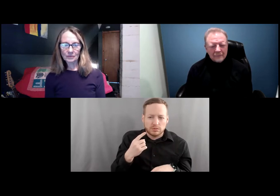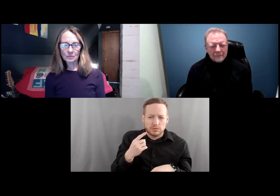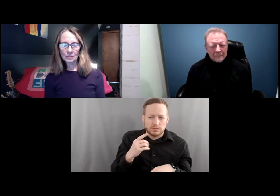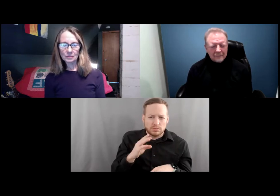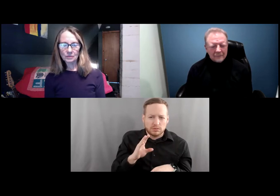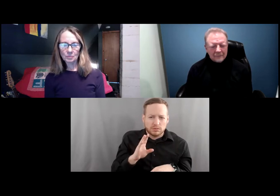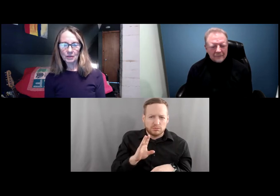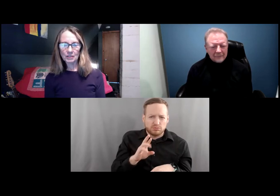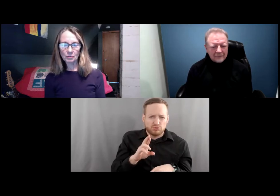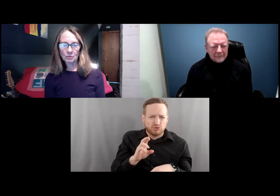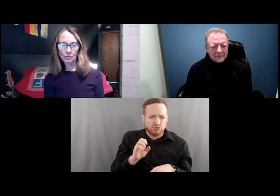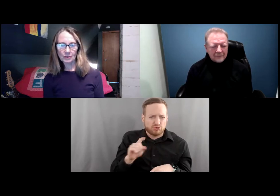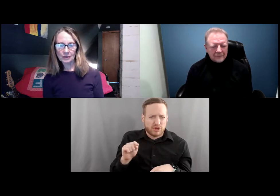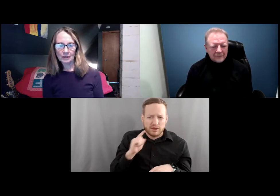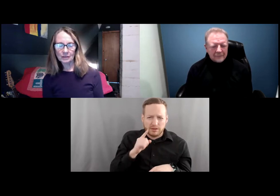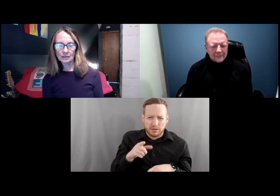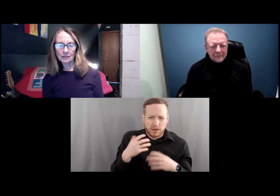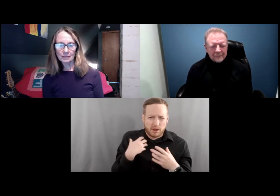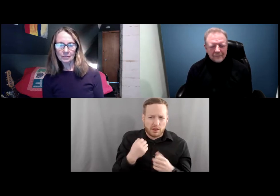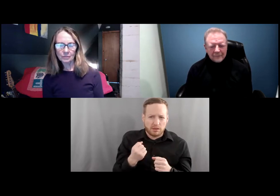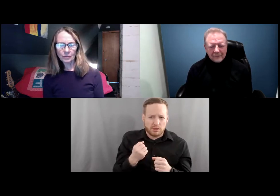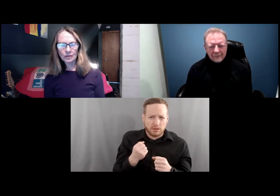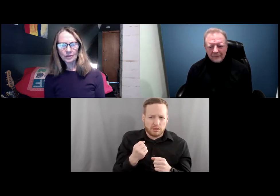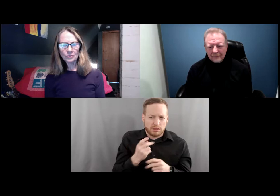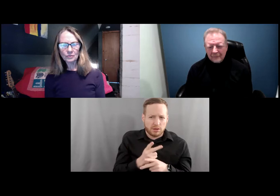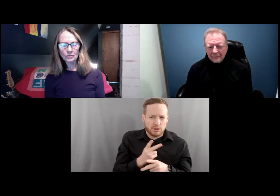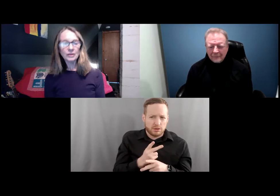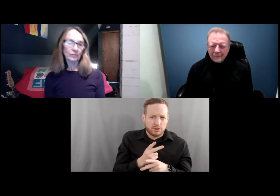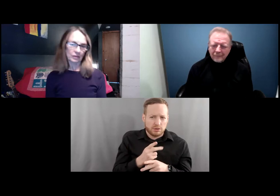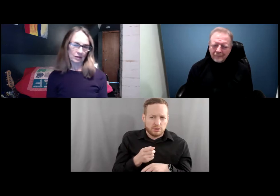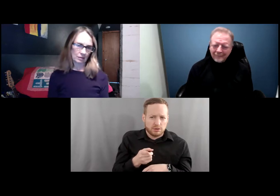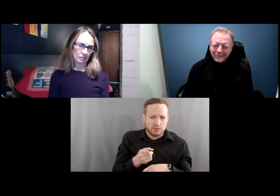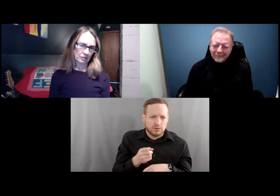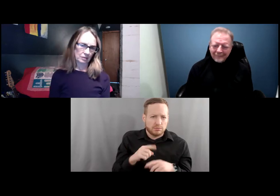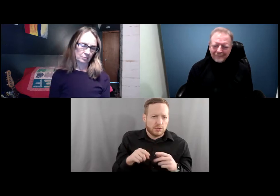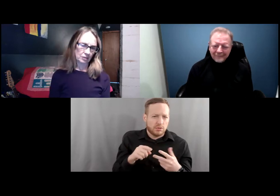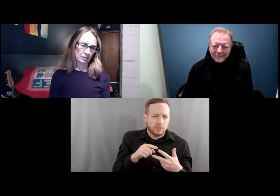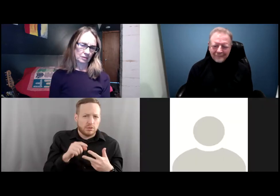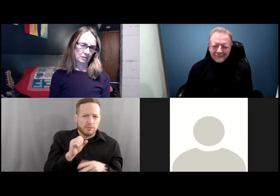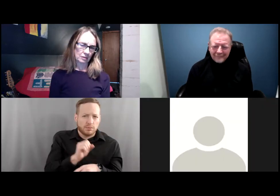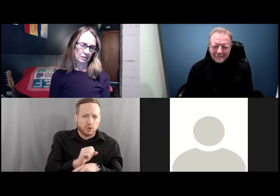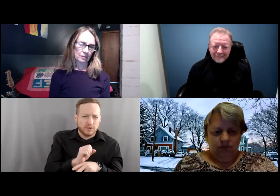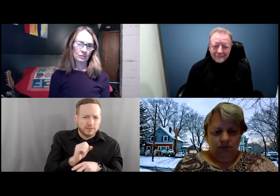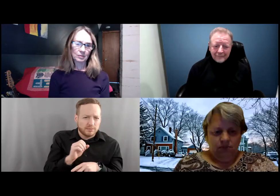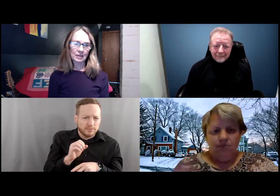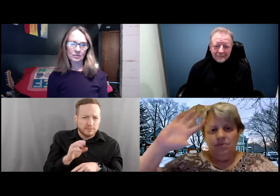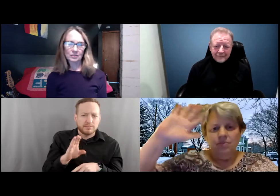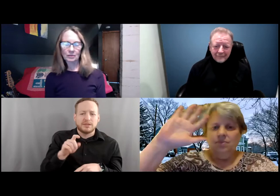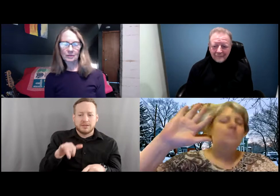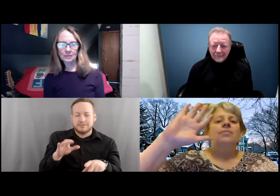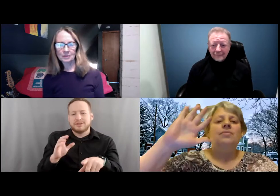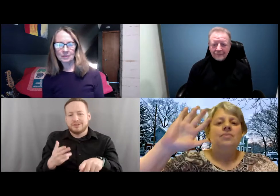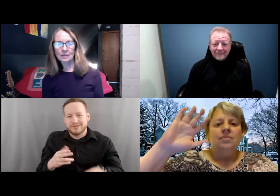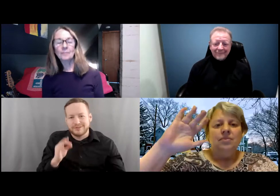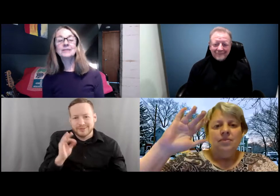have someone here who's prepared to report on that? Brett, you're healthcare, right, Brett? Who do we have on the